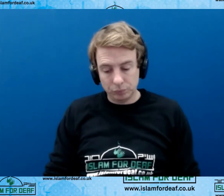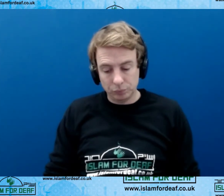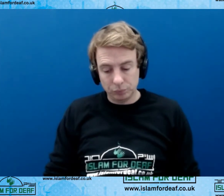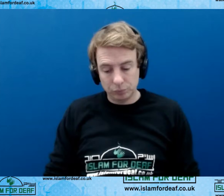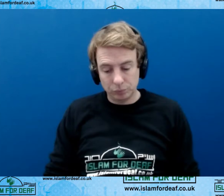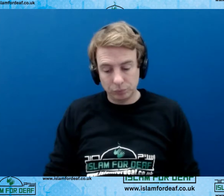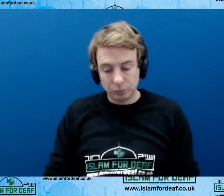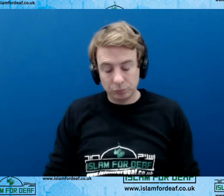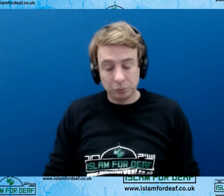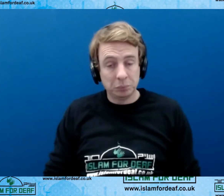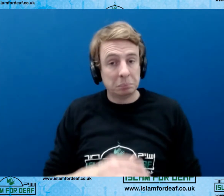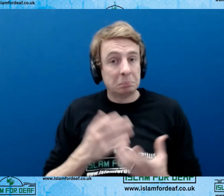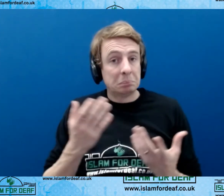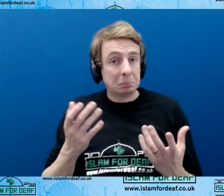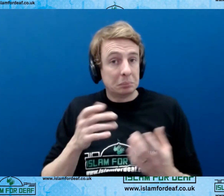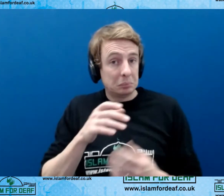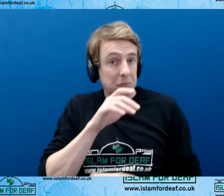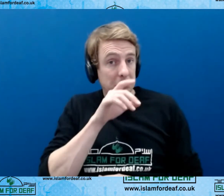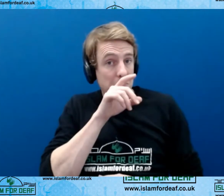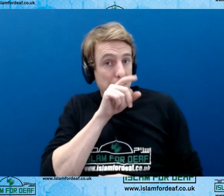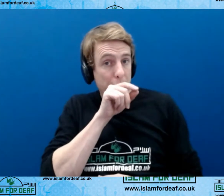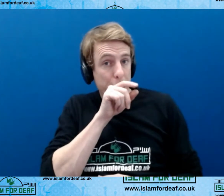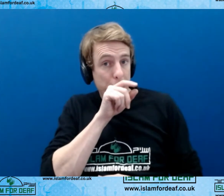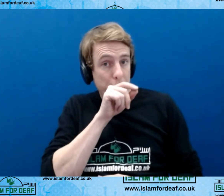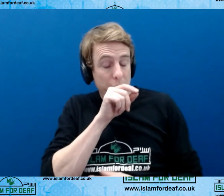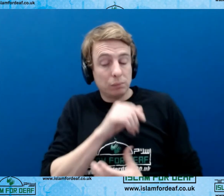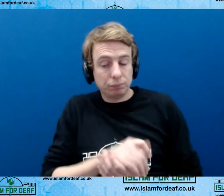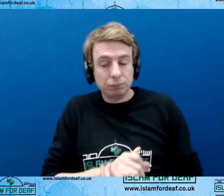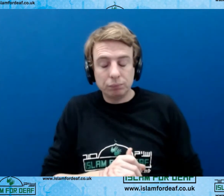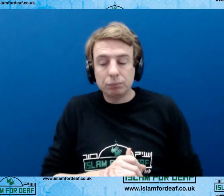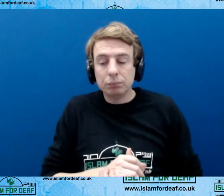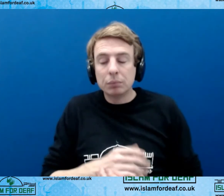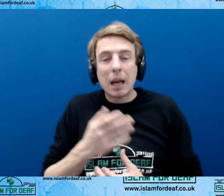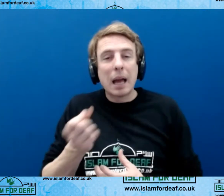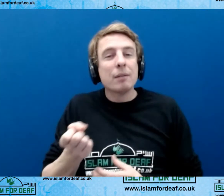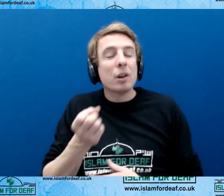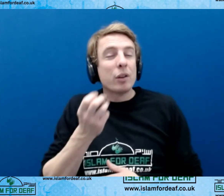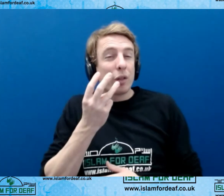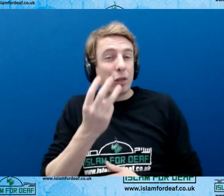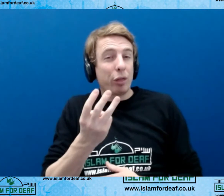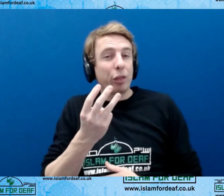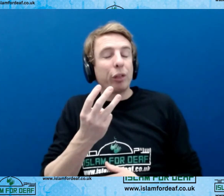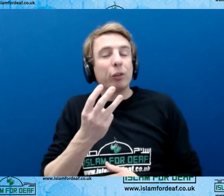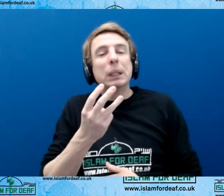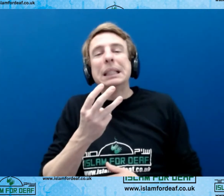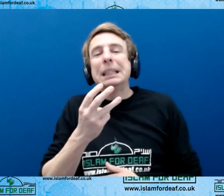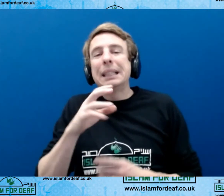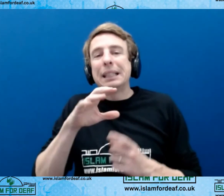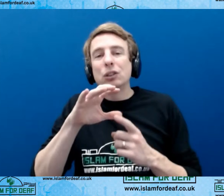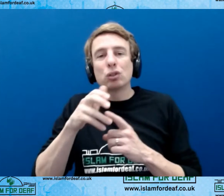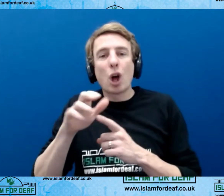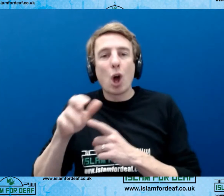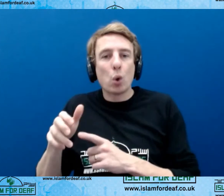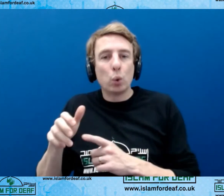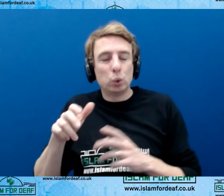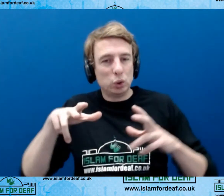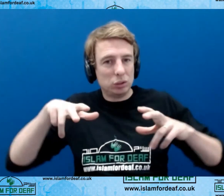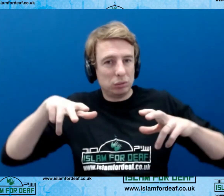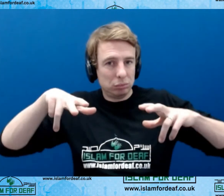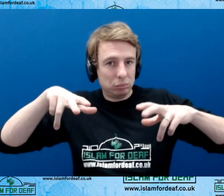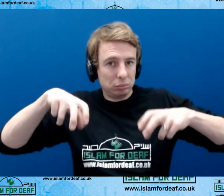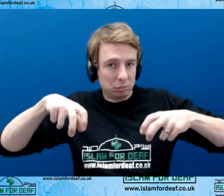would carry 3 small rocks, 1 in the beak and then 2 in each of their talons.